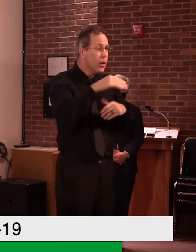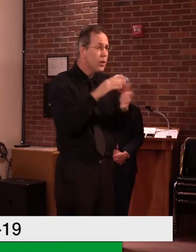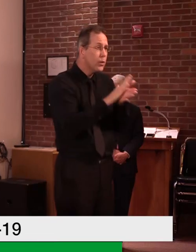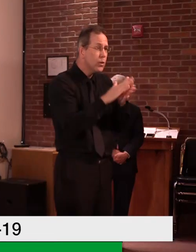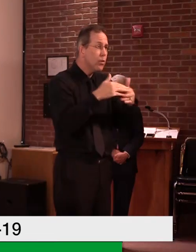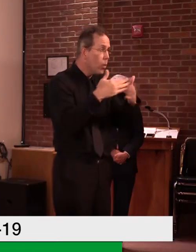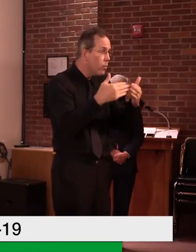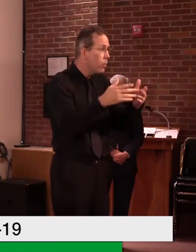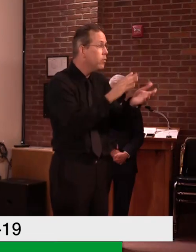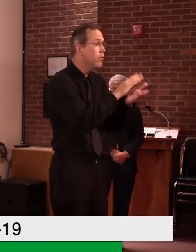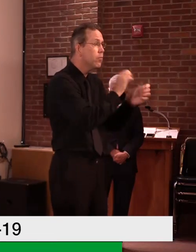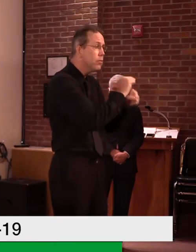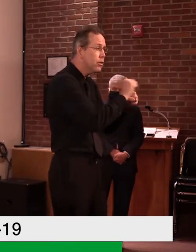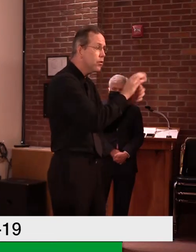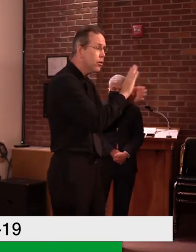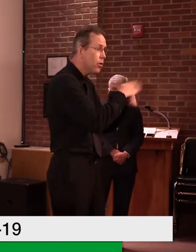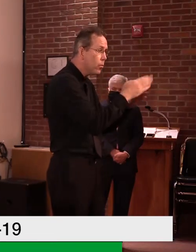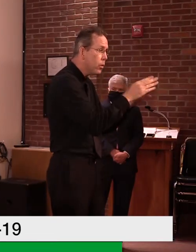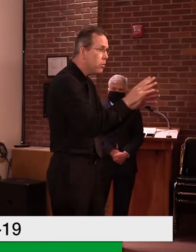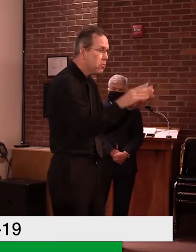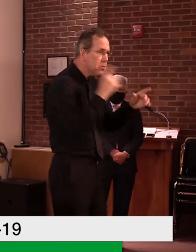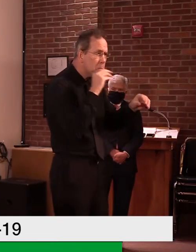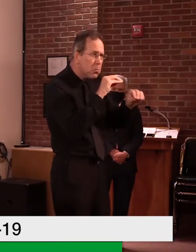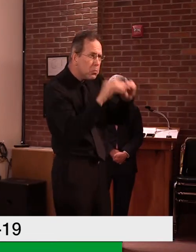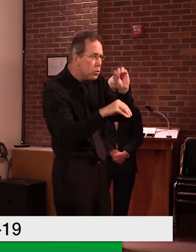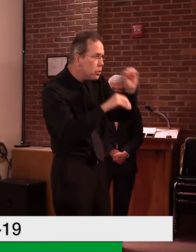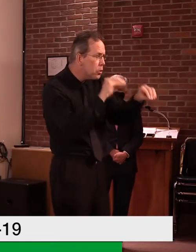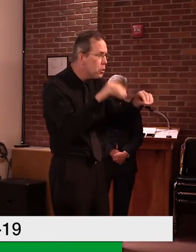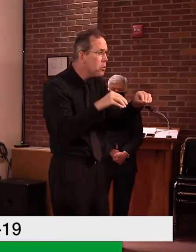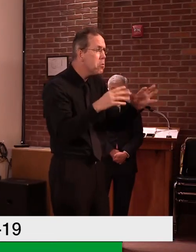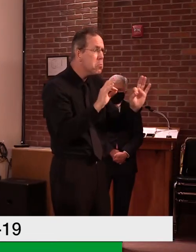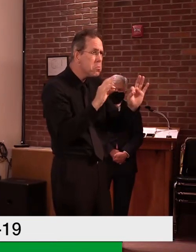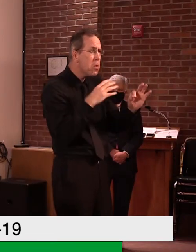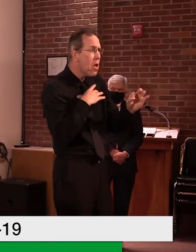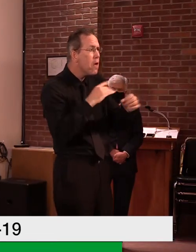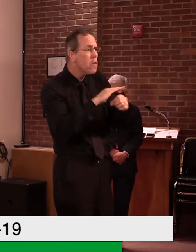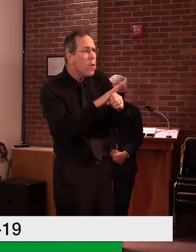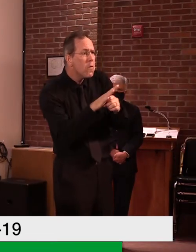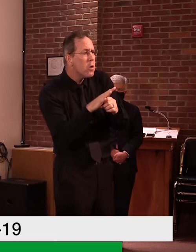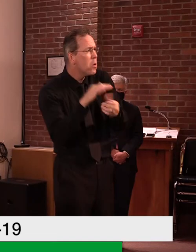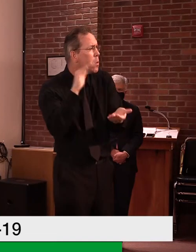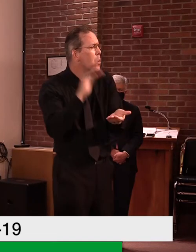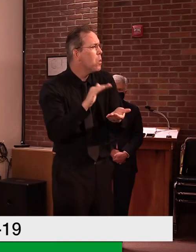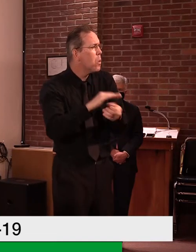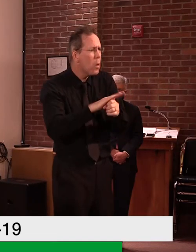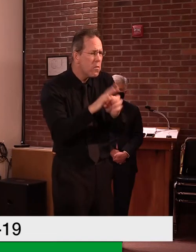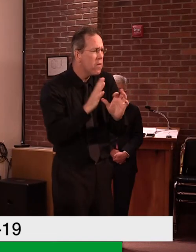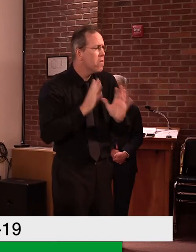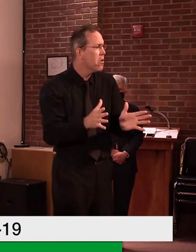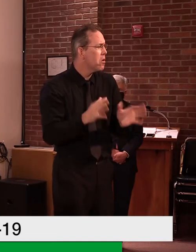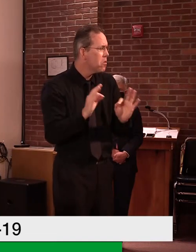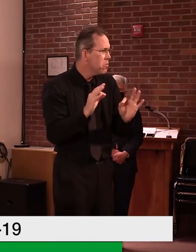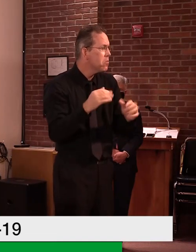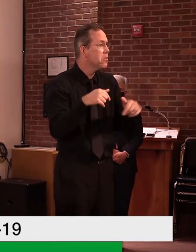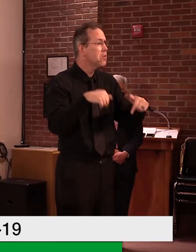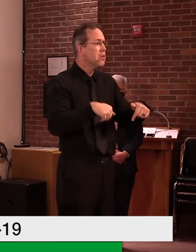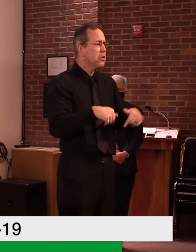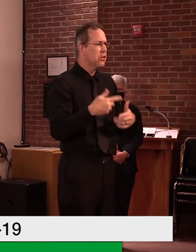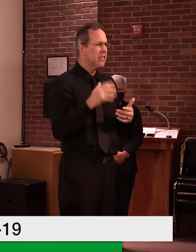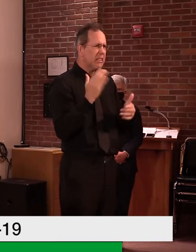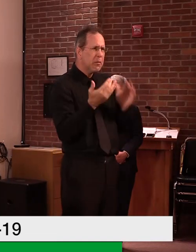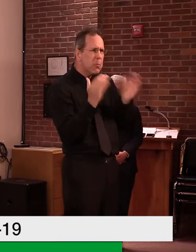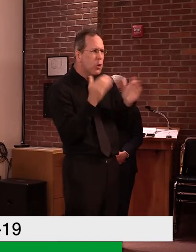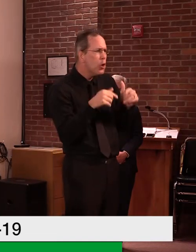is frequently the lowest in the country. And right now, we have fewer cases than any other state, even when adjusted